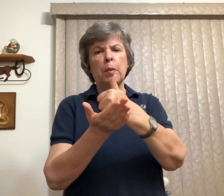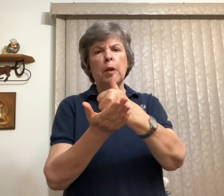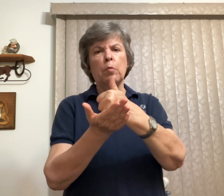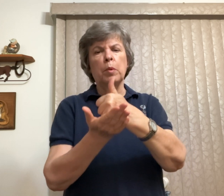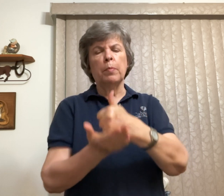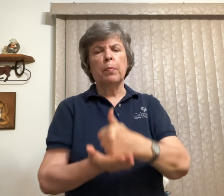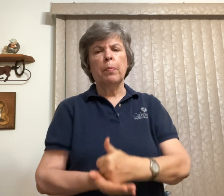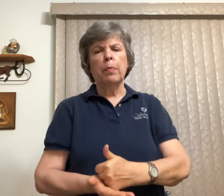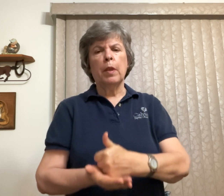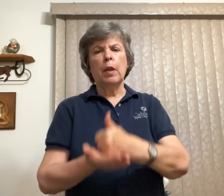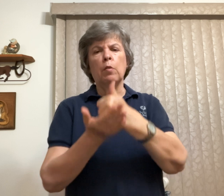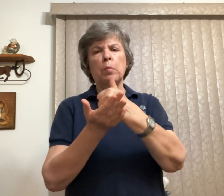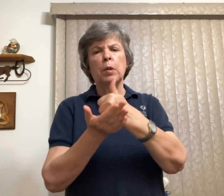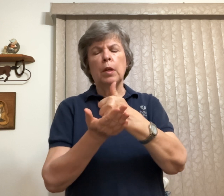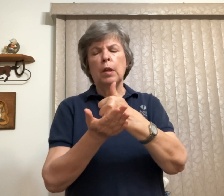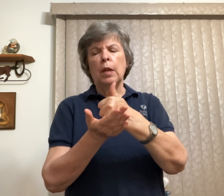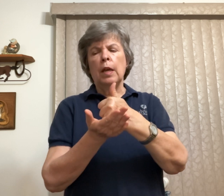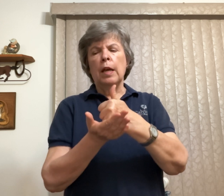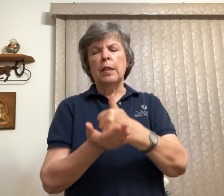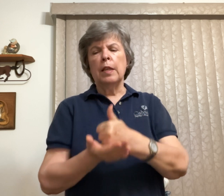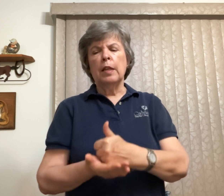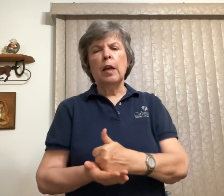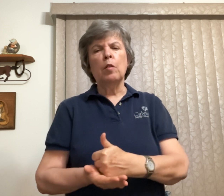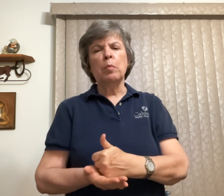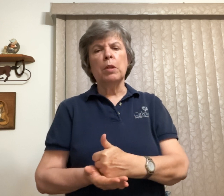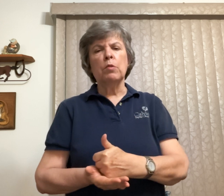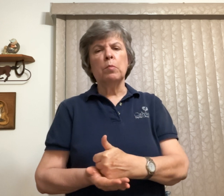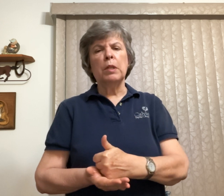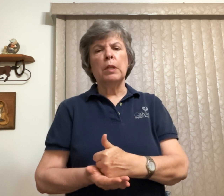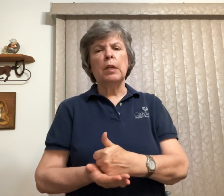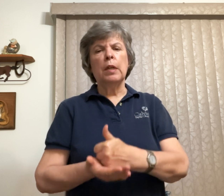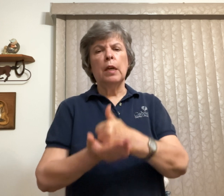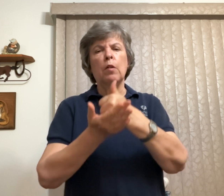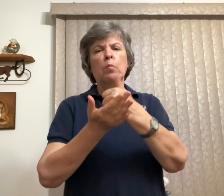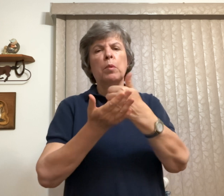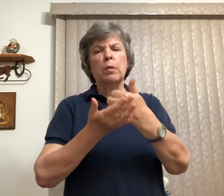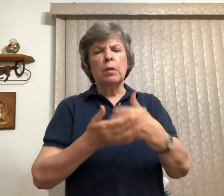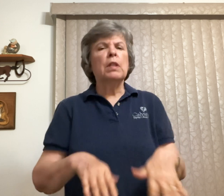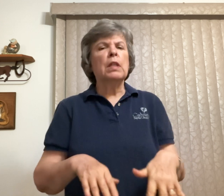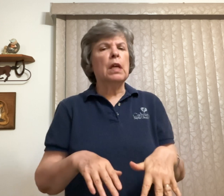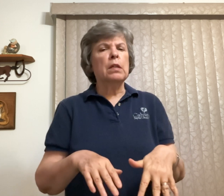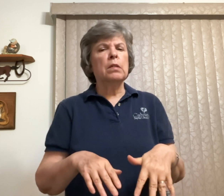Help, help. And then helpless would be helpless,